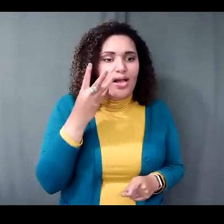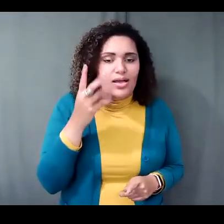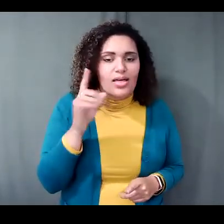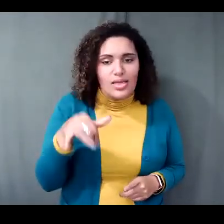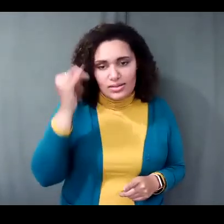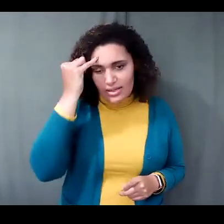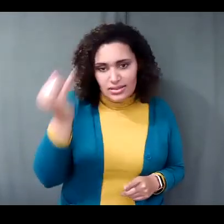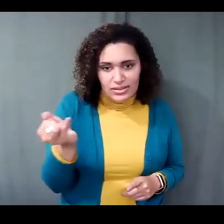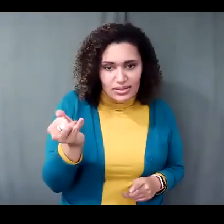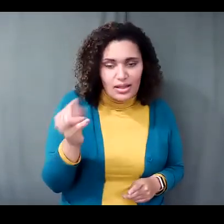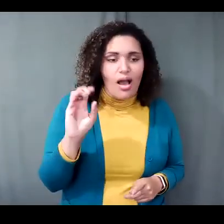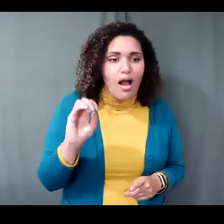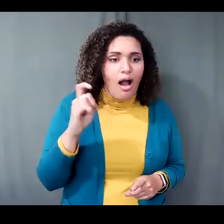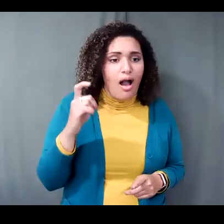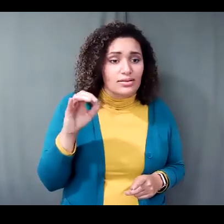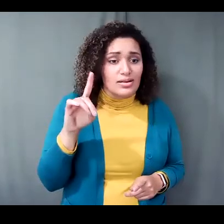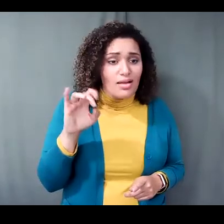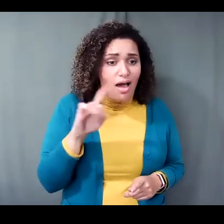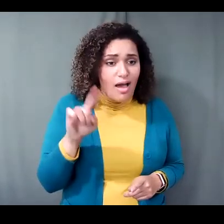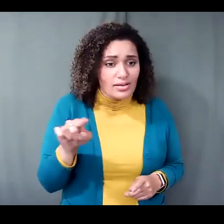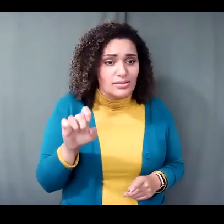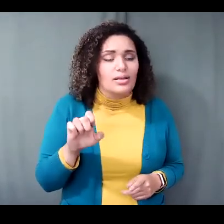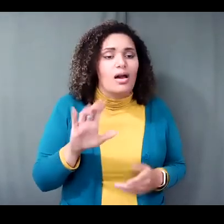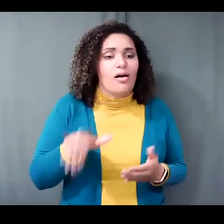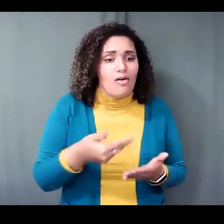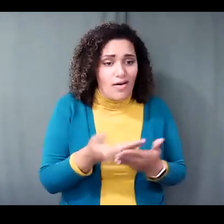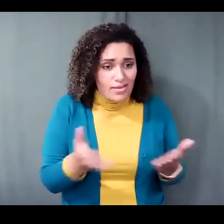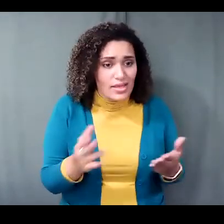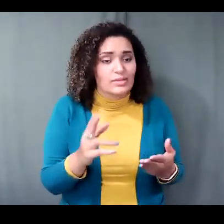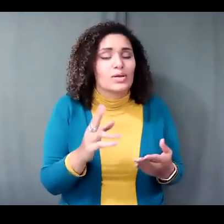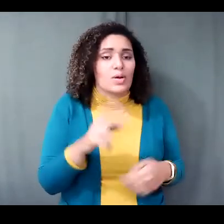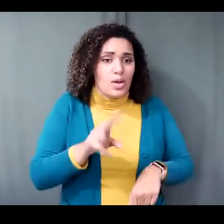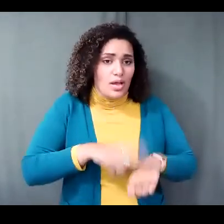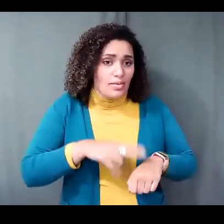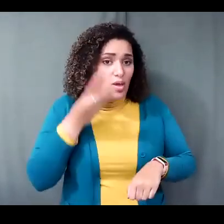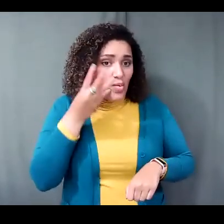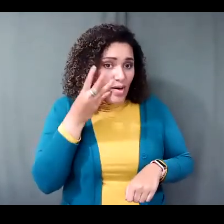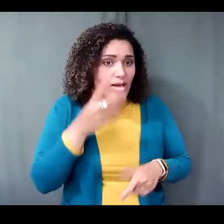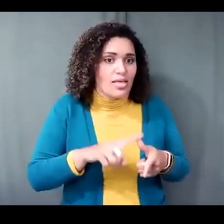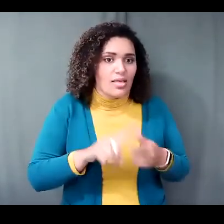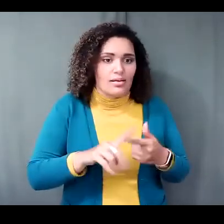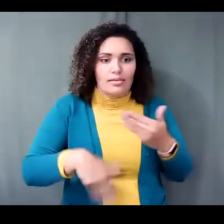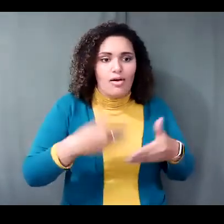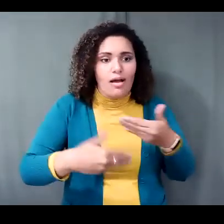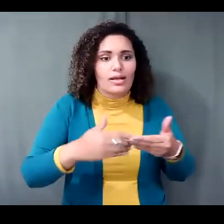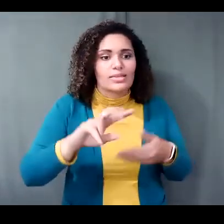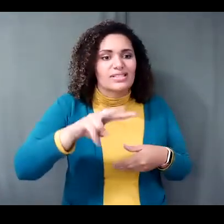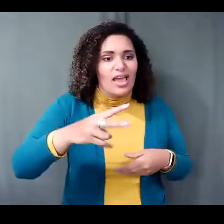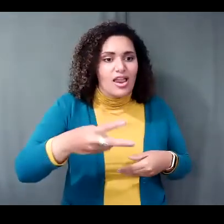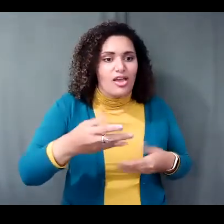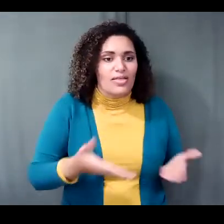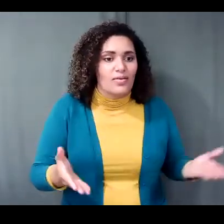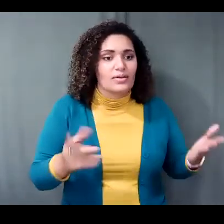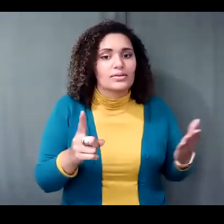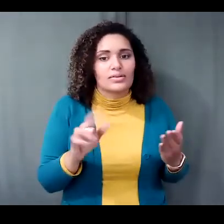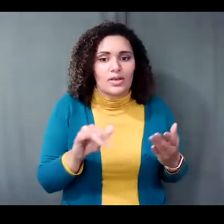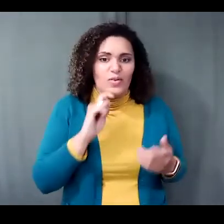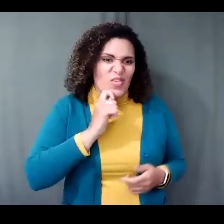Great, oxidize all the things you would think of regularly as wine, and then over time you're going to get these secondary things, which are really